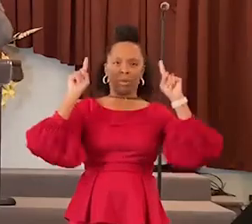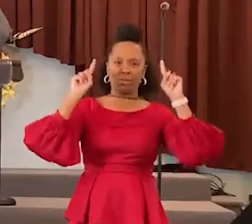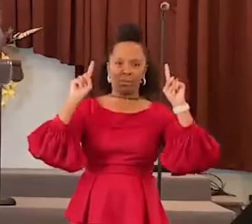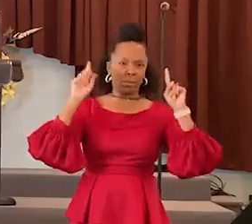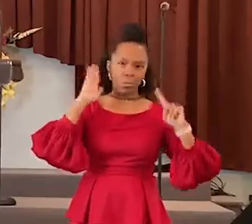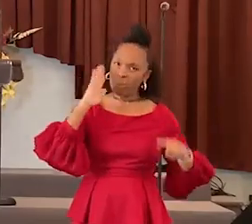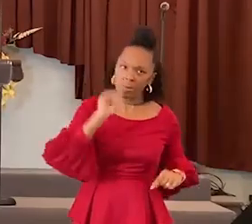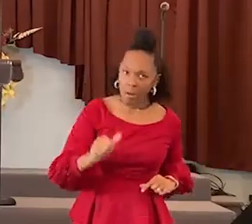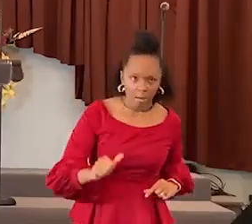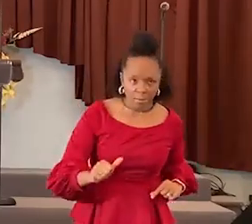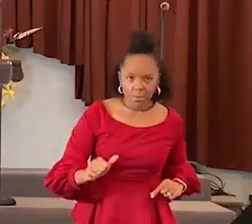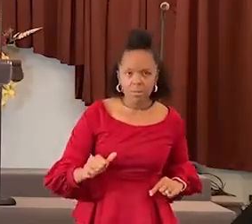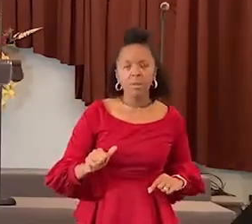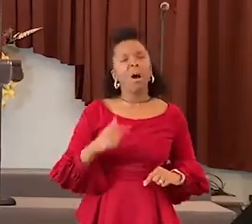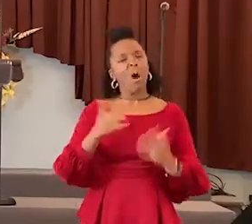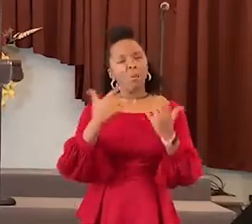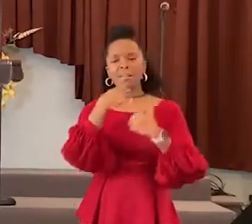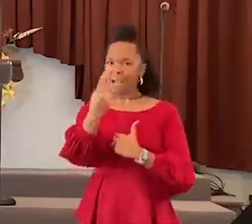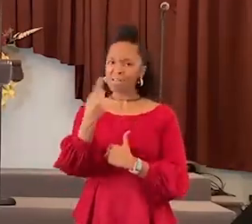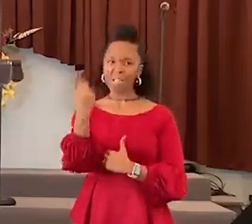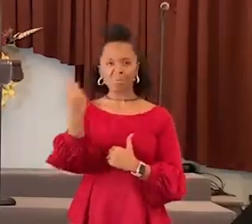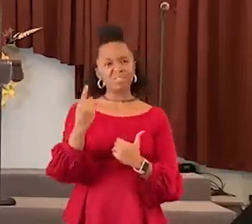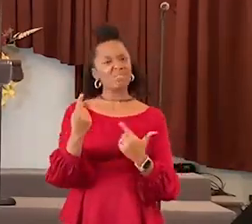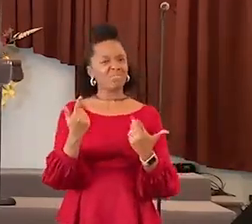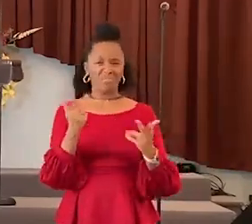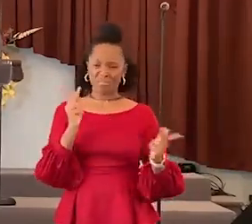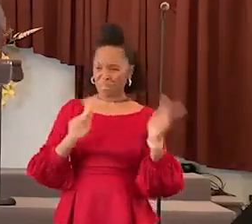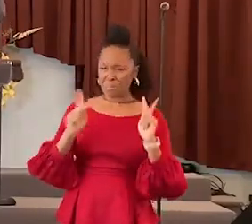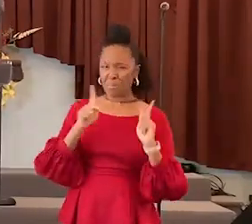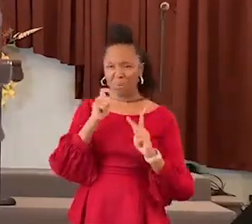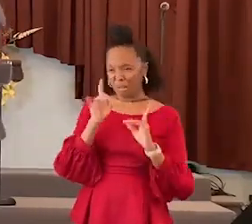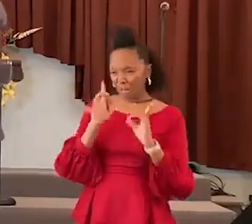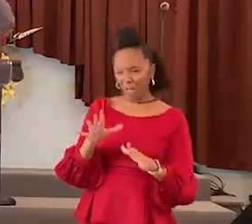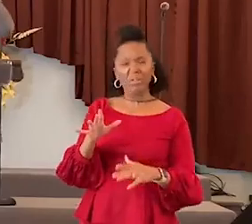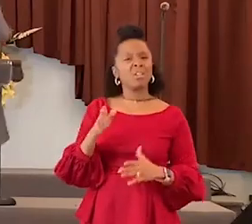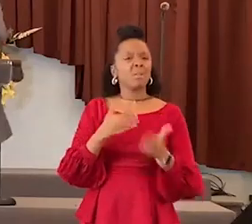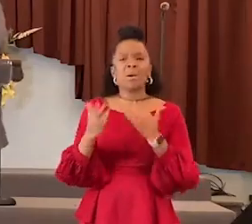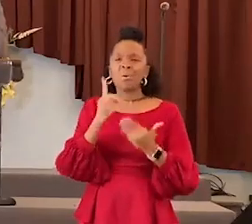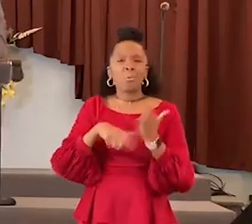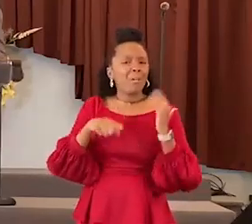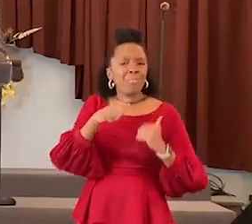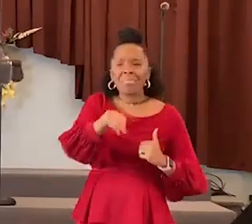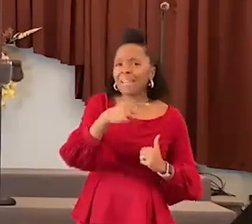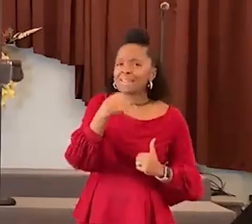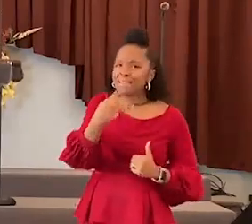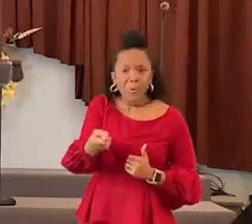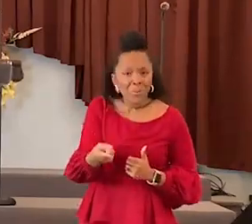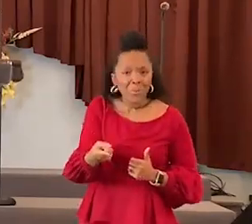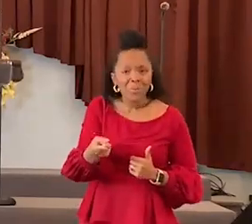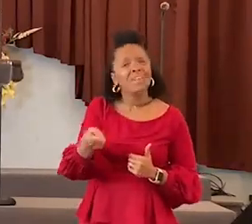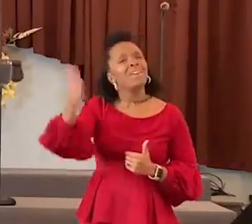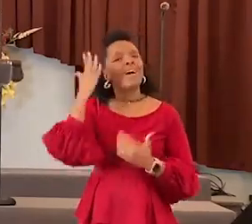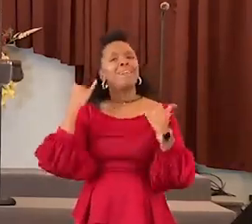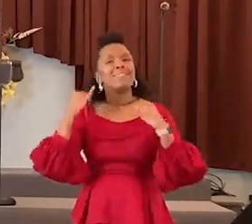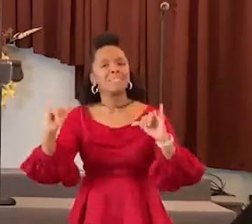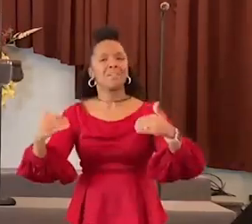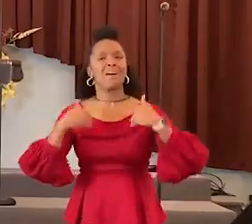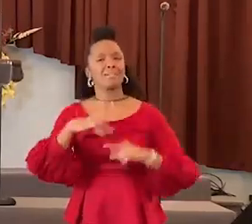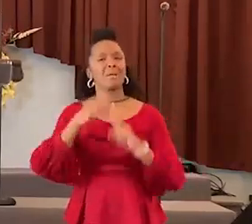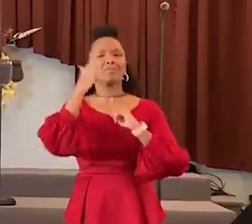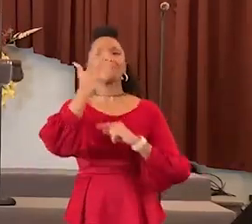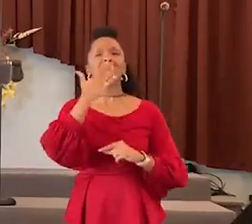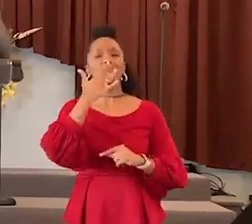somebody, no matter what your haters do or say to you, God's favor is still on you. You made mistakes, but his favor's